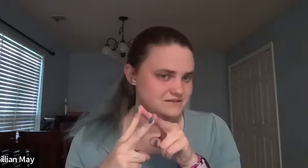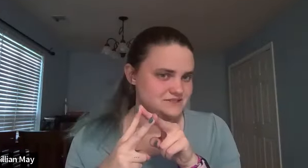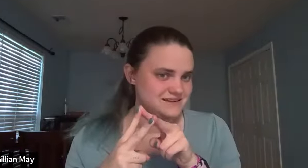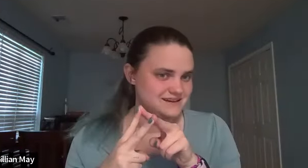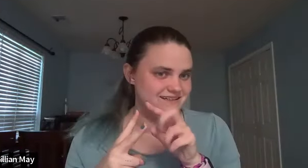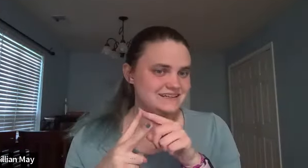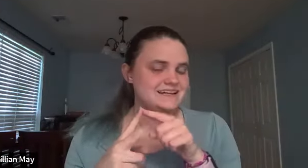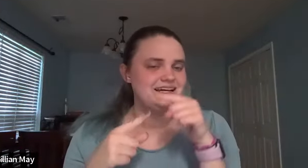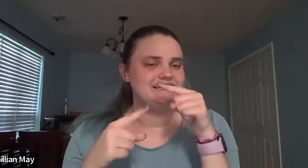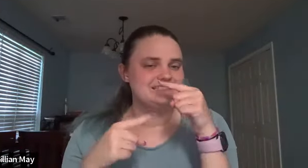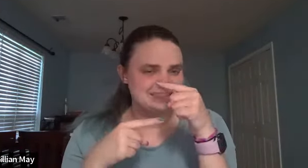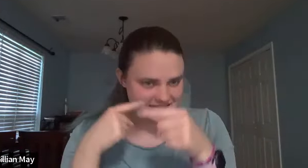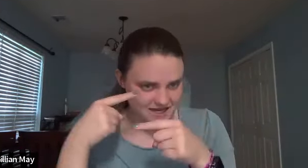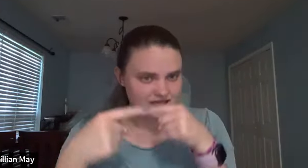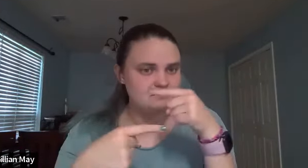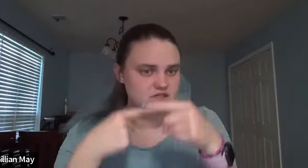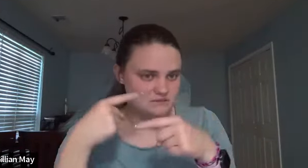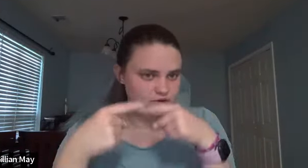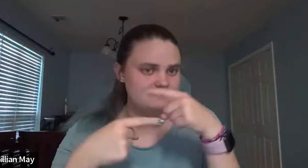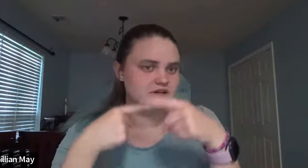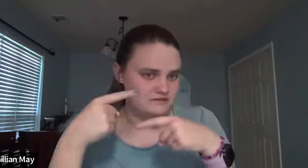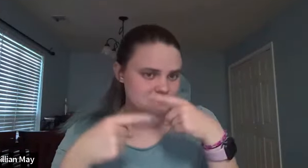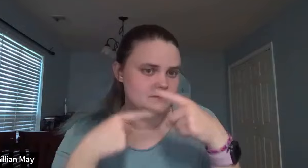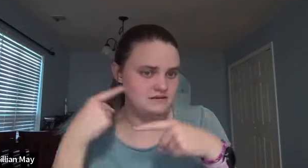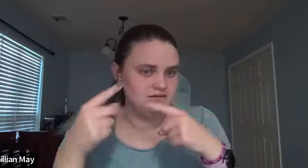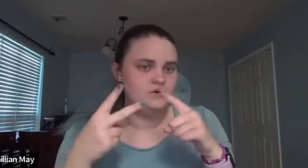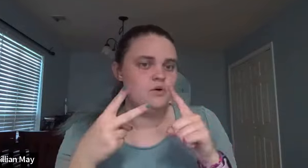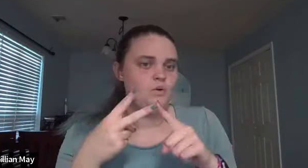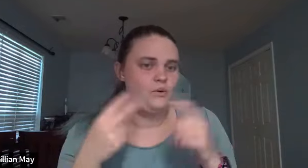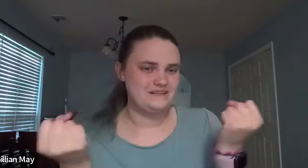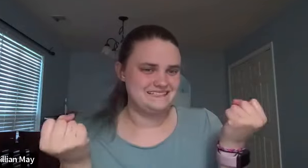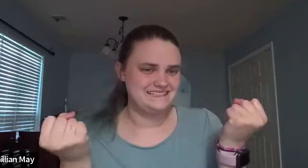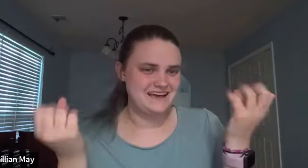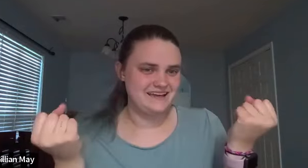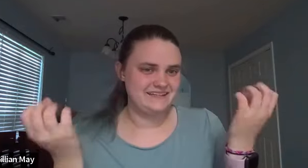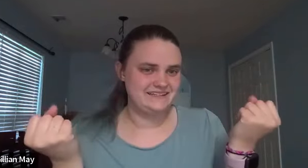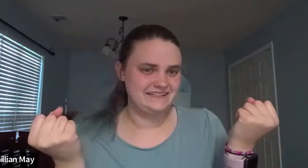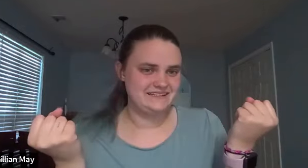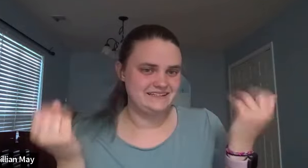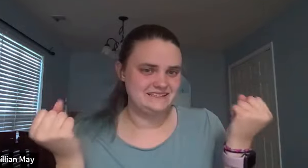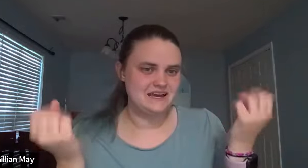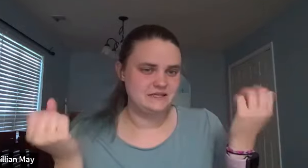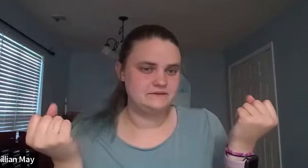for sign. Sign, where's the pointer finger and the spin, or sign.